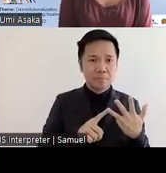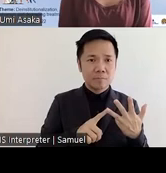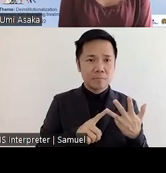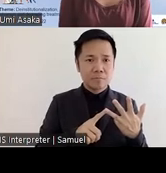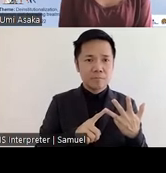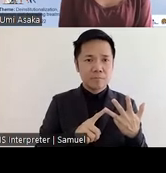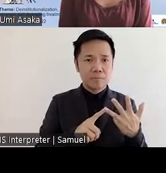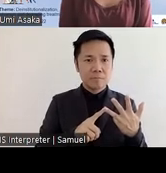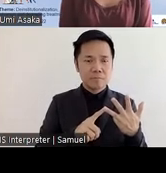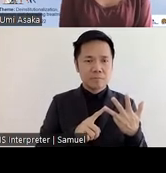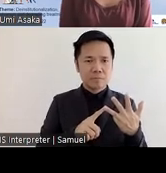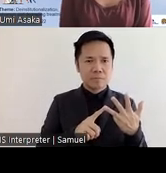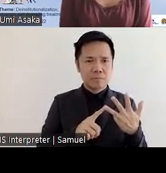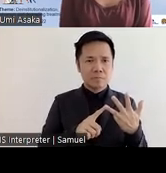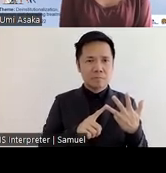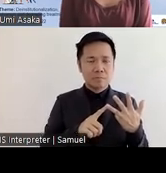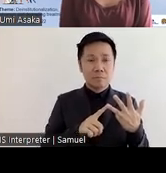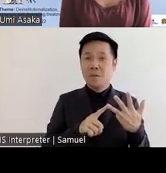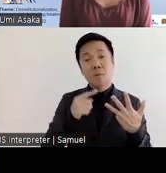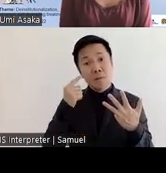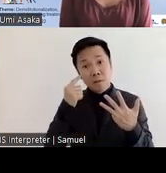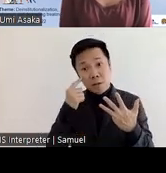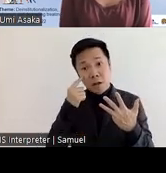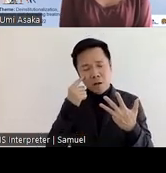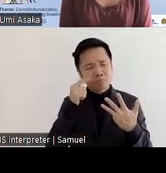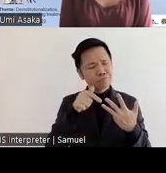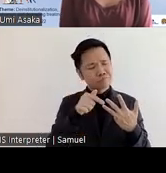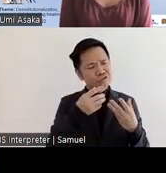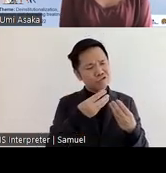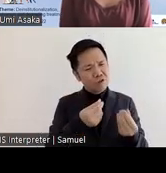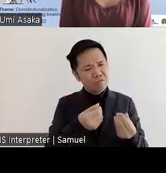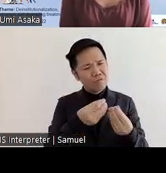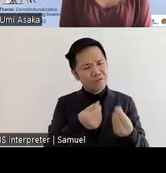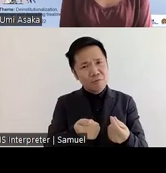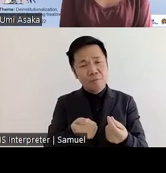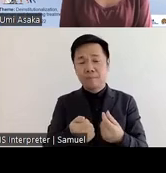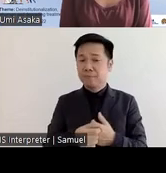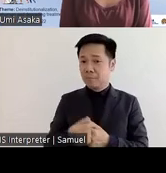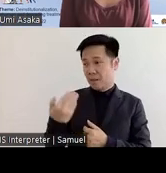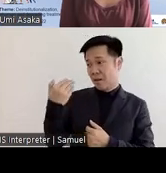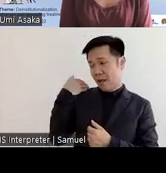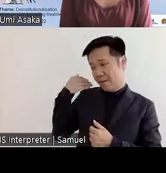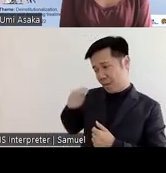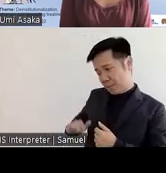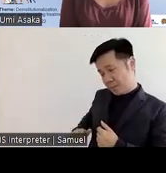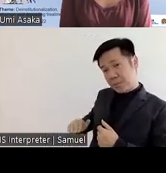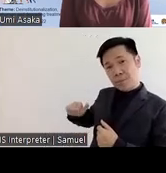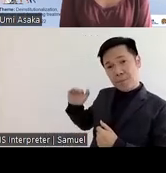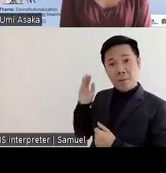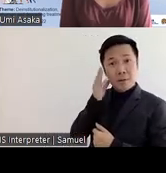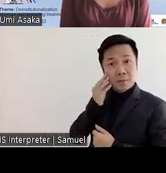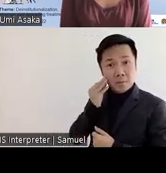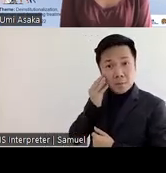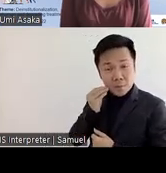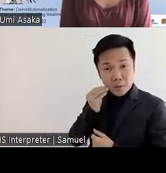we do not choose the way of problem solving. We have learned from our personal experiences that easy solutions